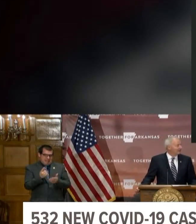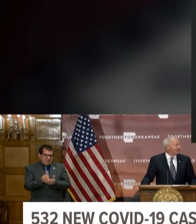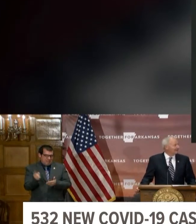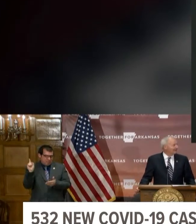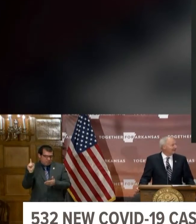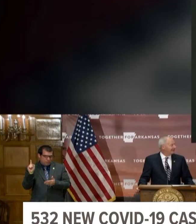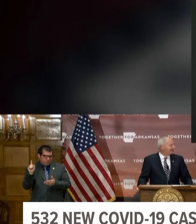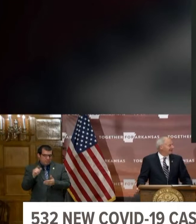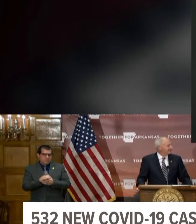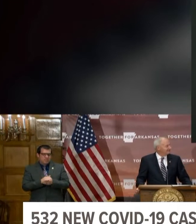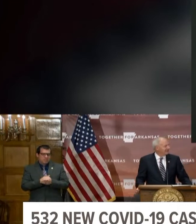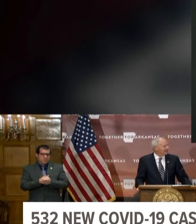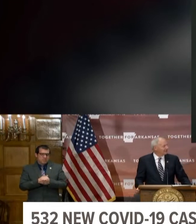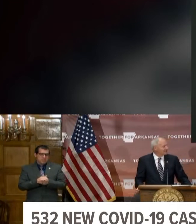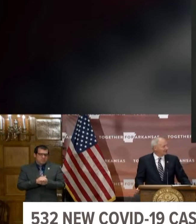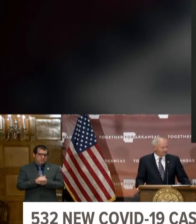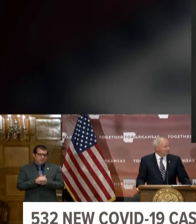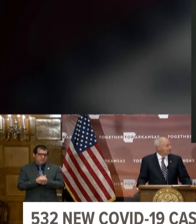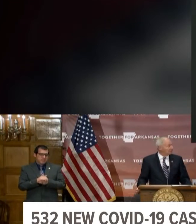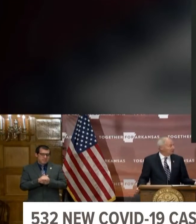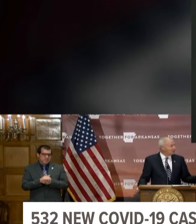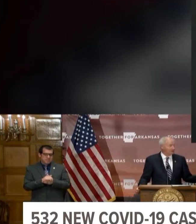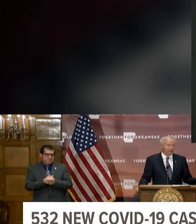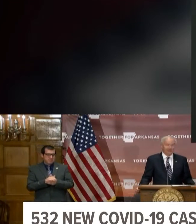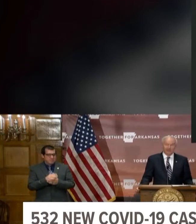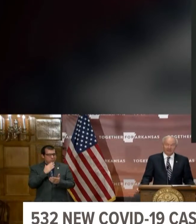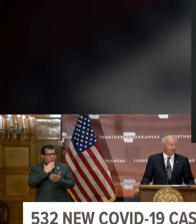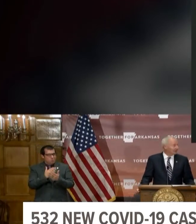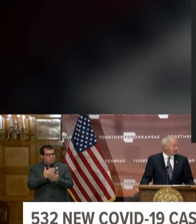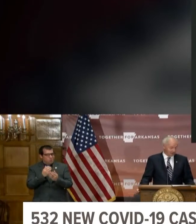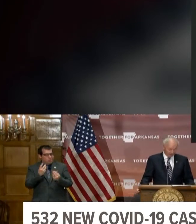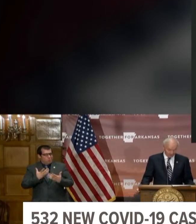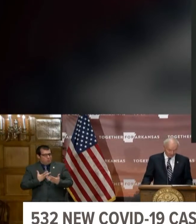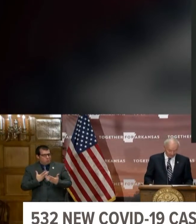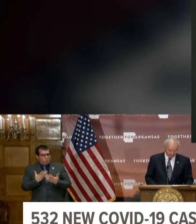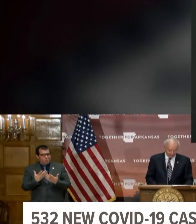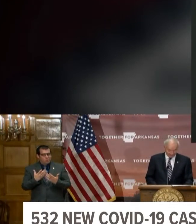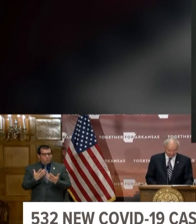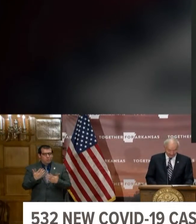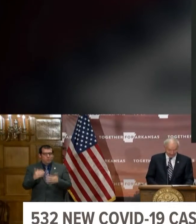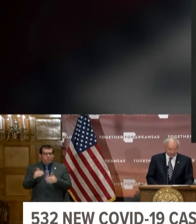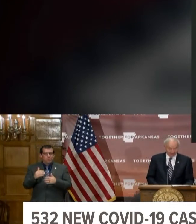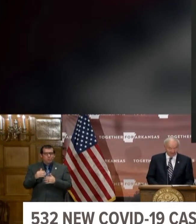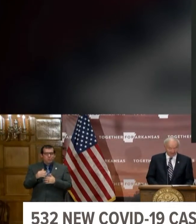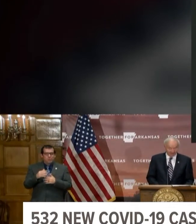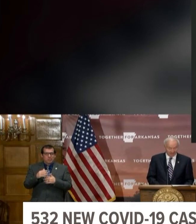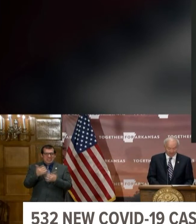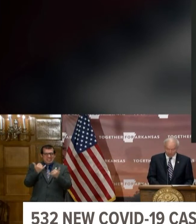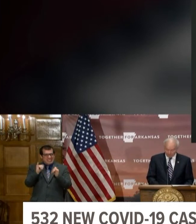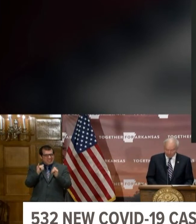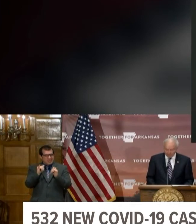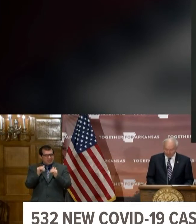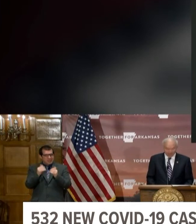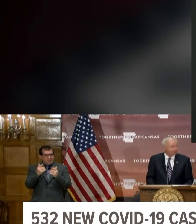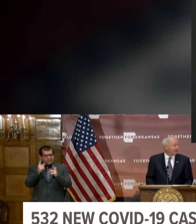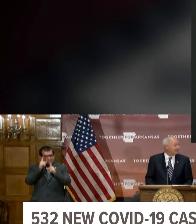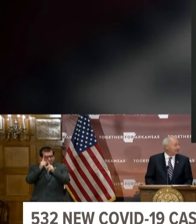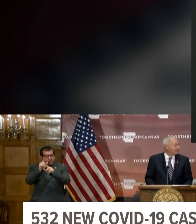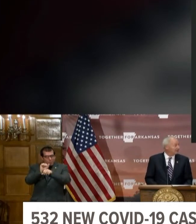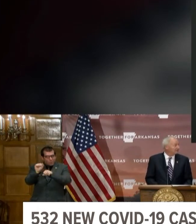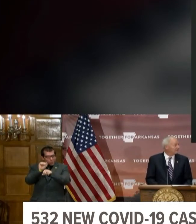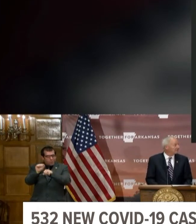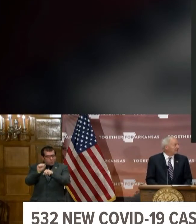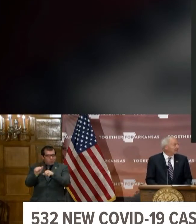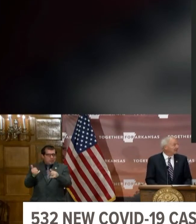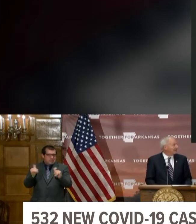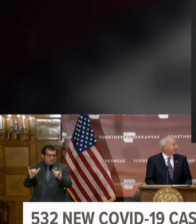week, and that's good news for us, even though it shows that we have a significant amount of work remaining to